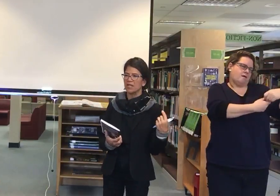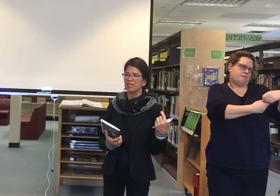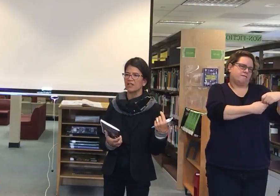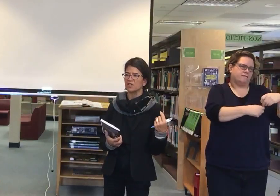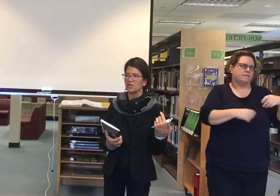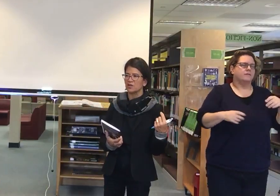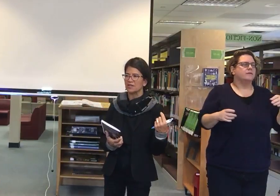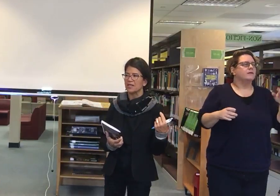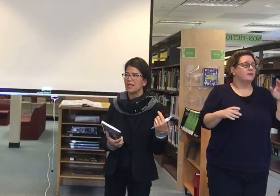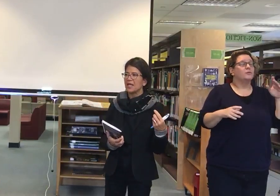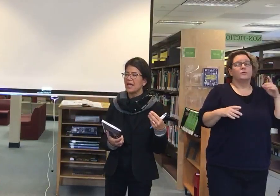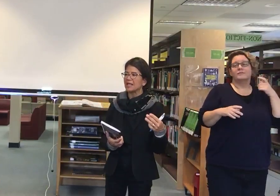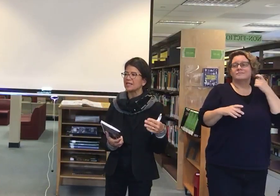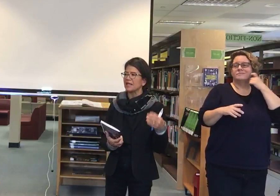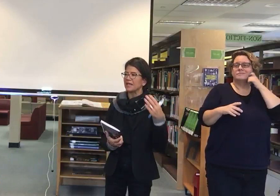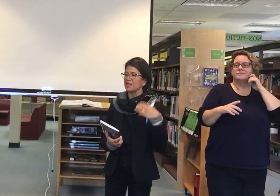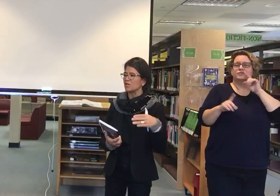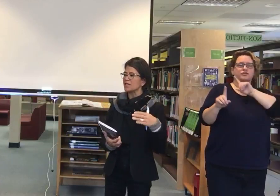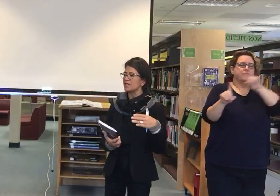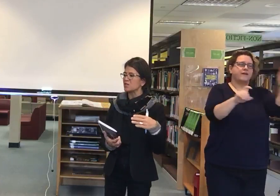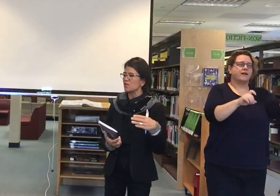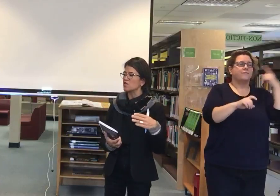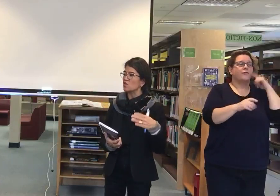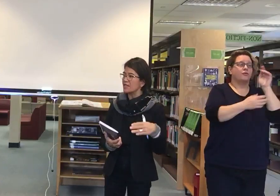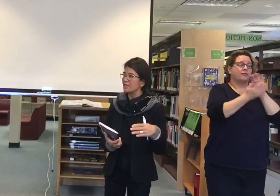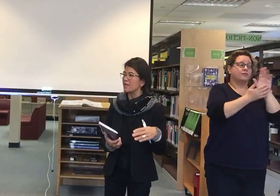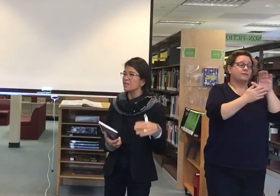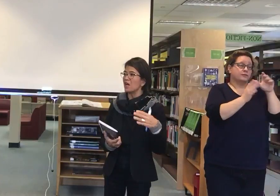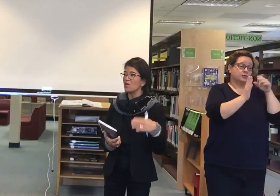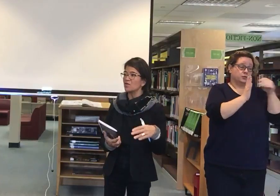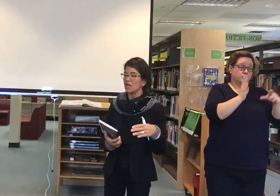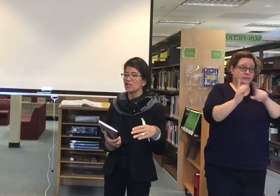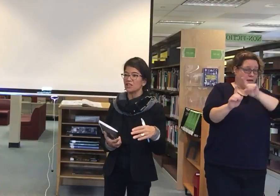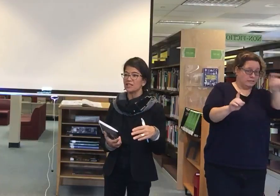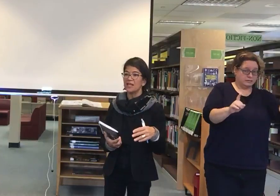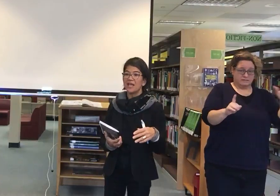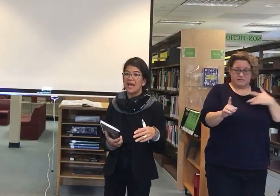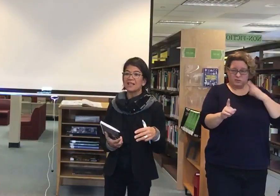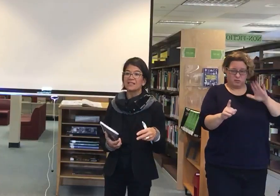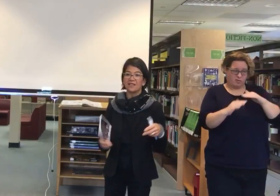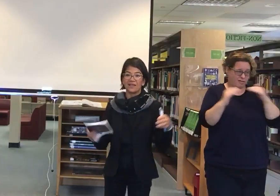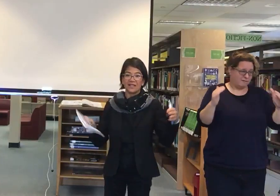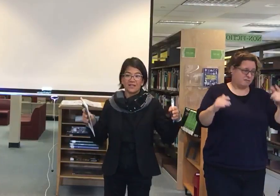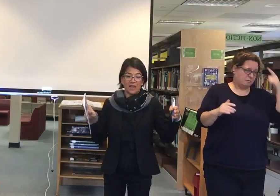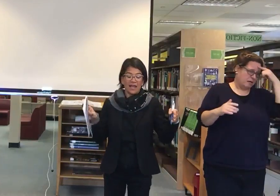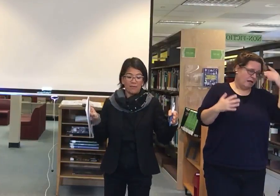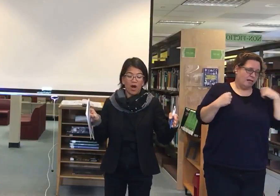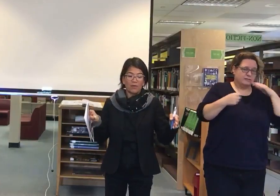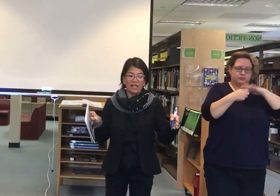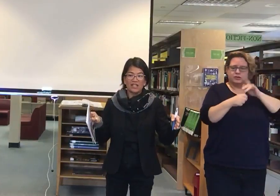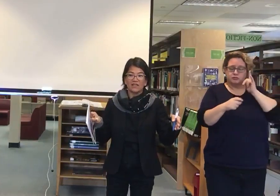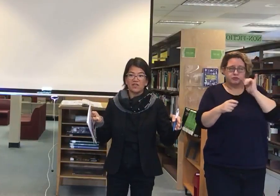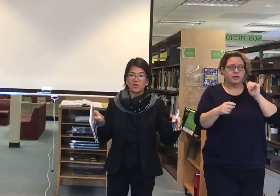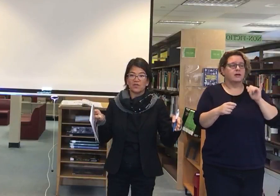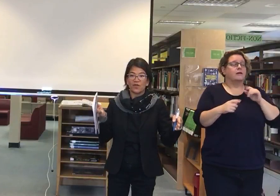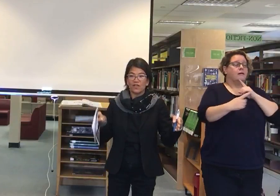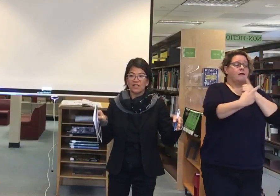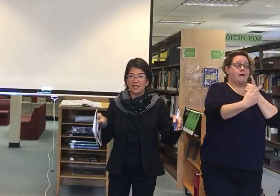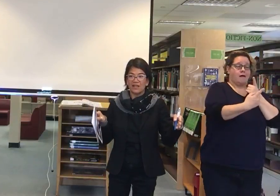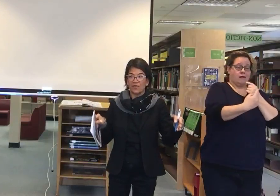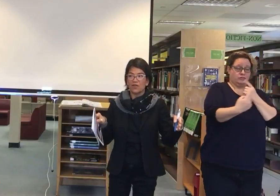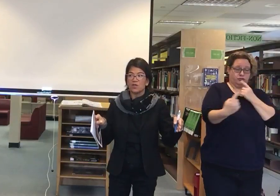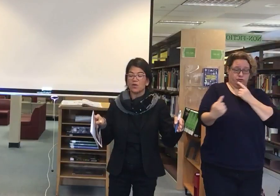of post-secondary students and addressing sort of stress and mental health challenges. And that population of